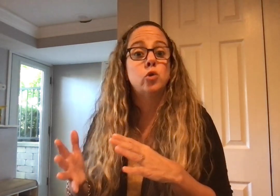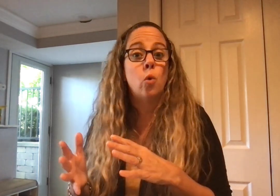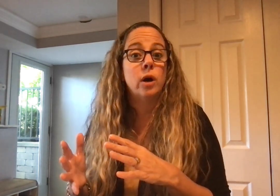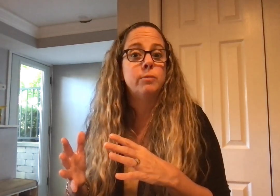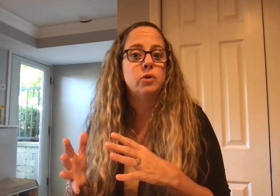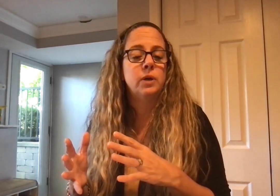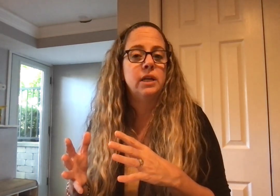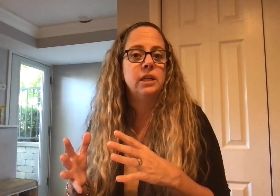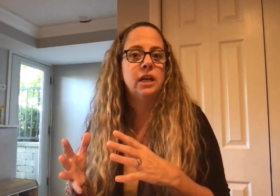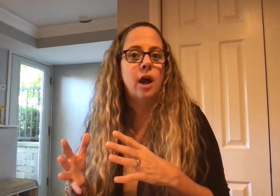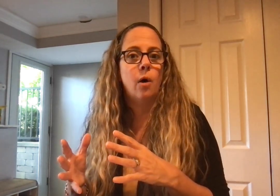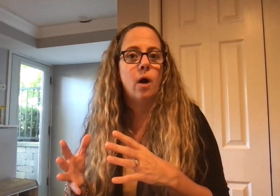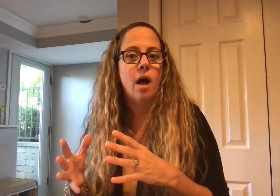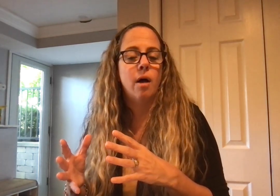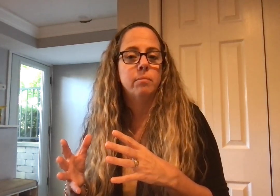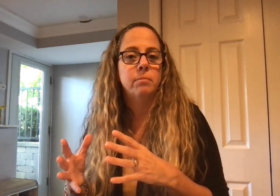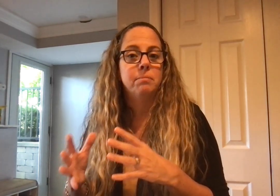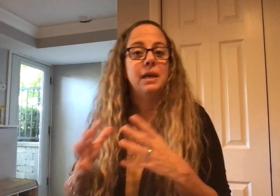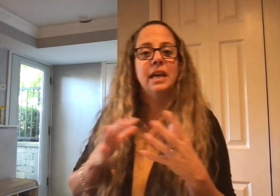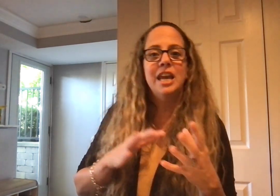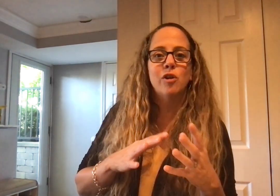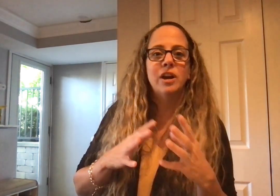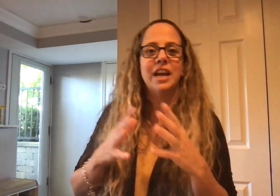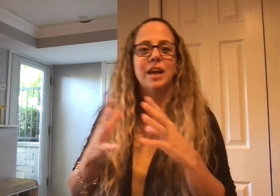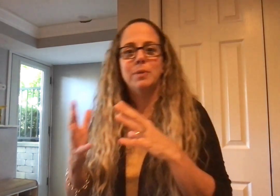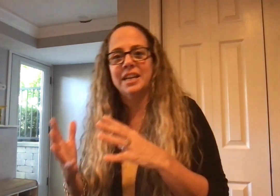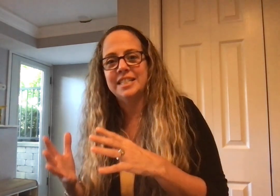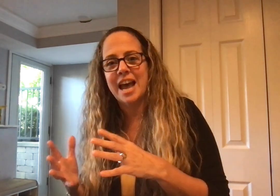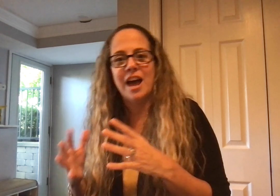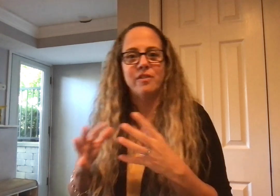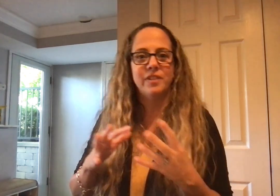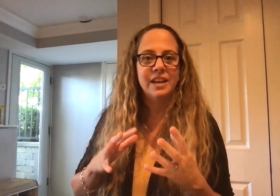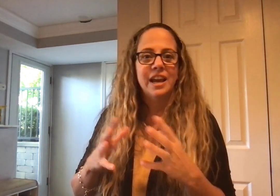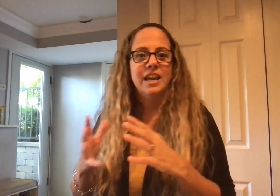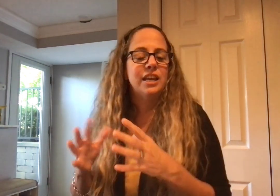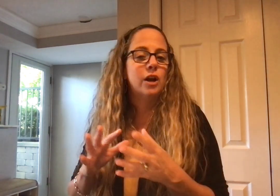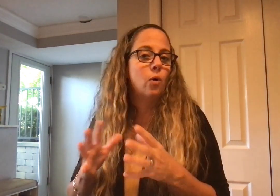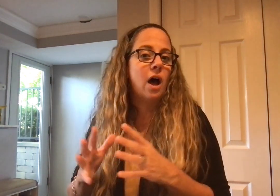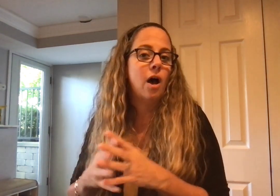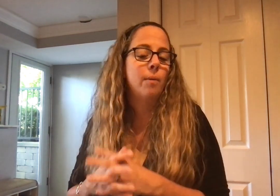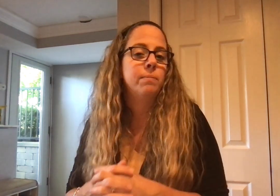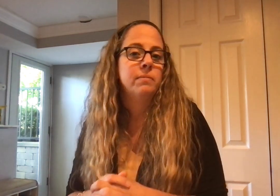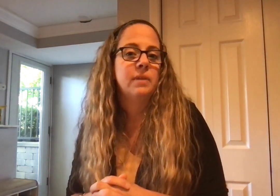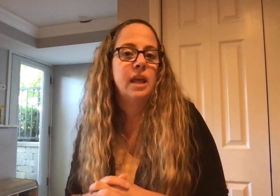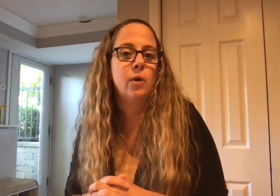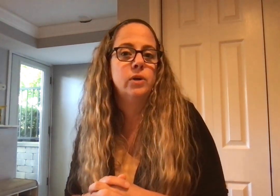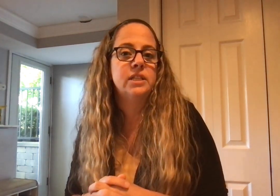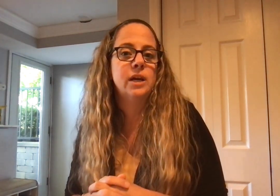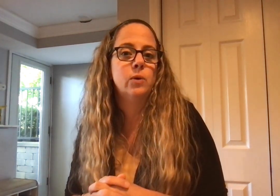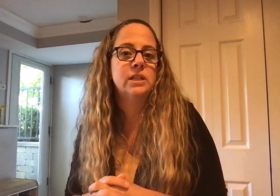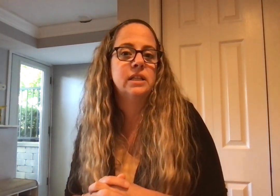torn between being hearing and being deaf, and it was a